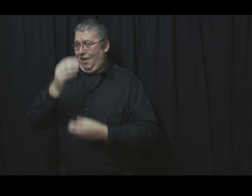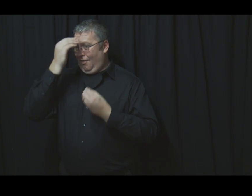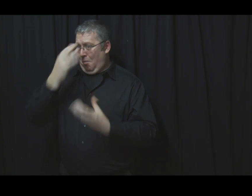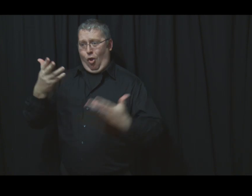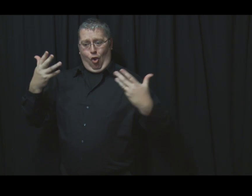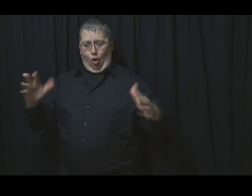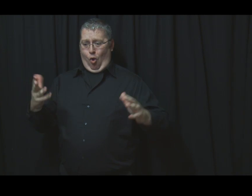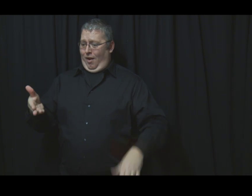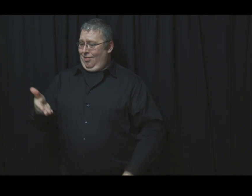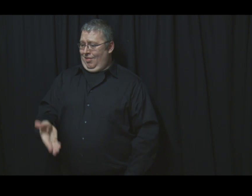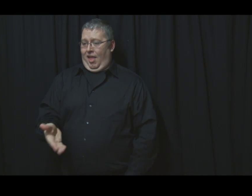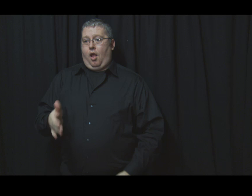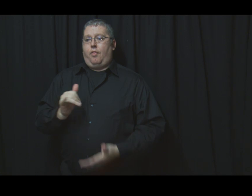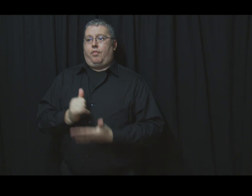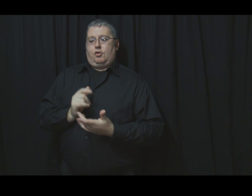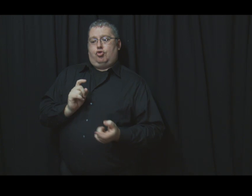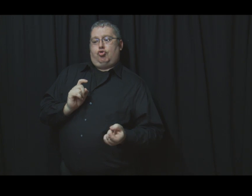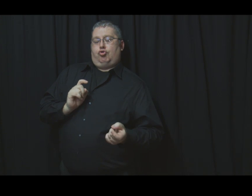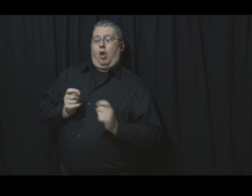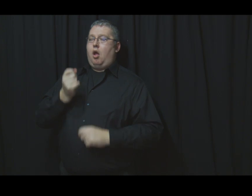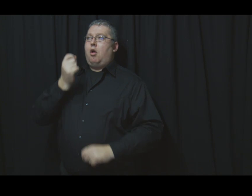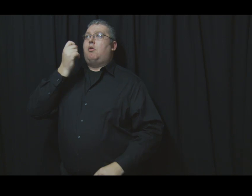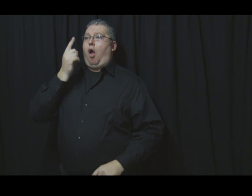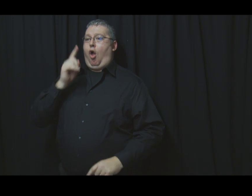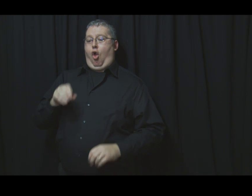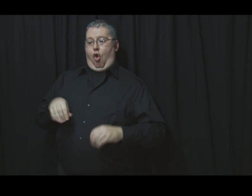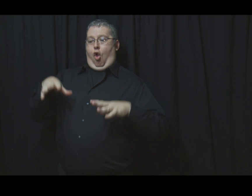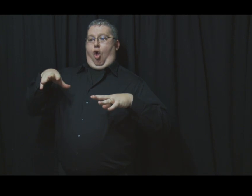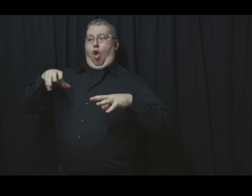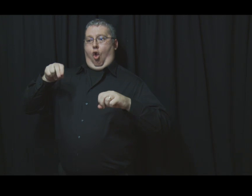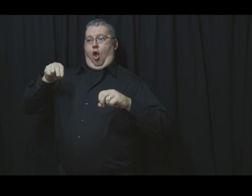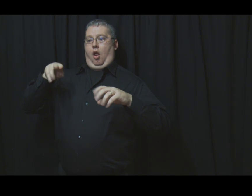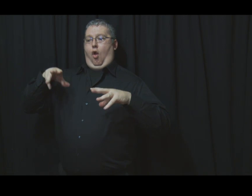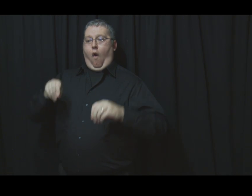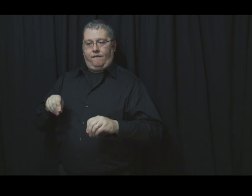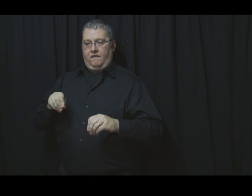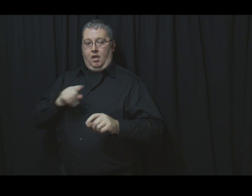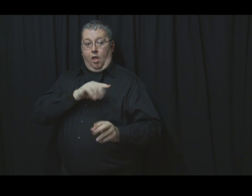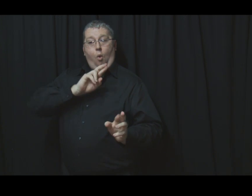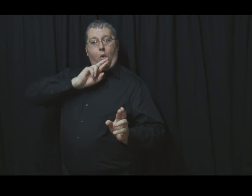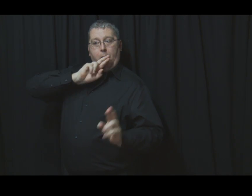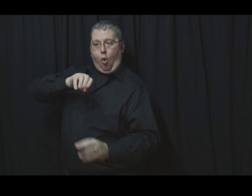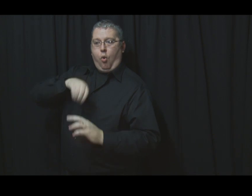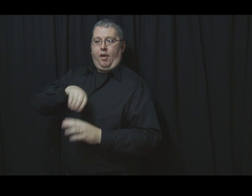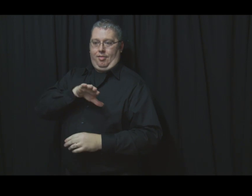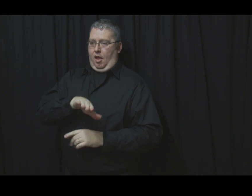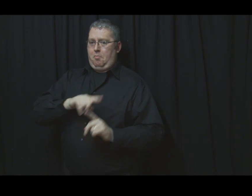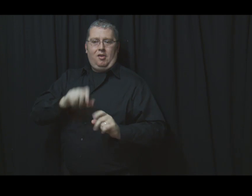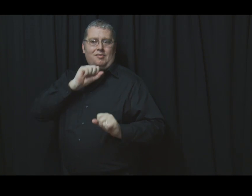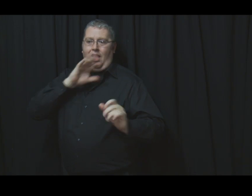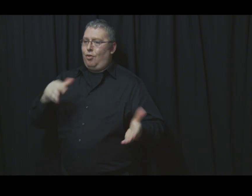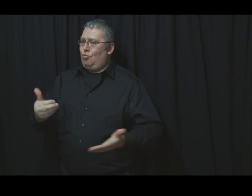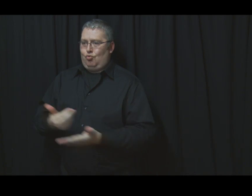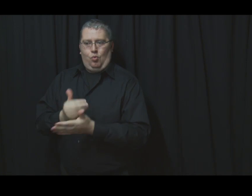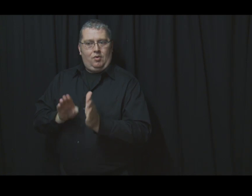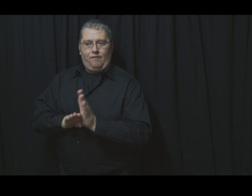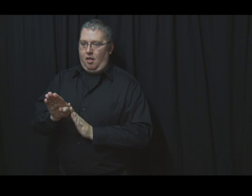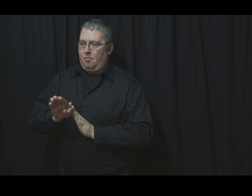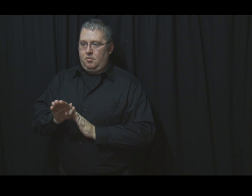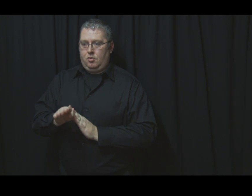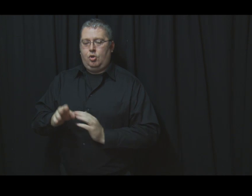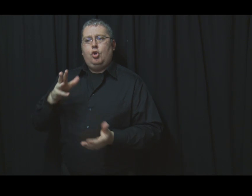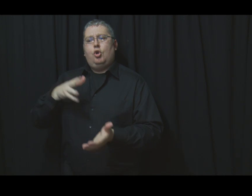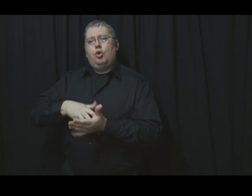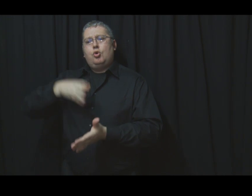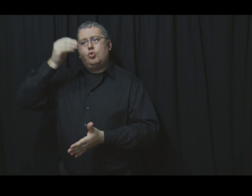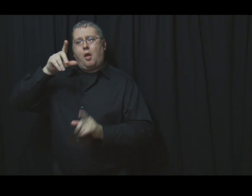there, and it's just a switch that gets turned on and off, and that's what they reported in there. There's nothing new. See, students need to be told what's